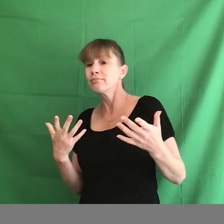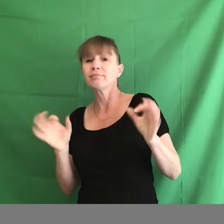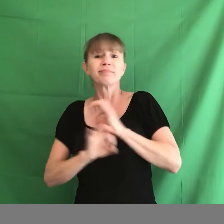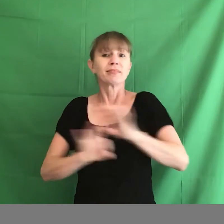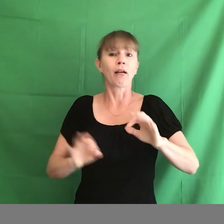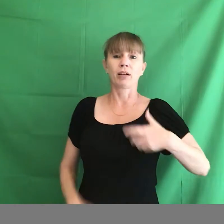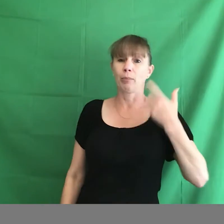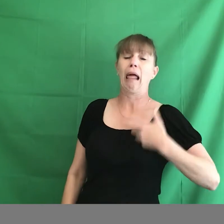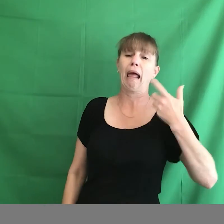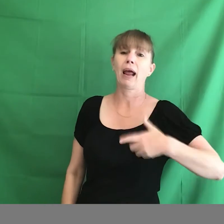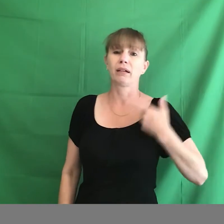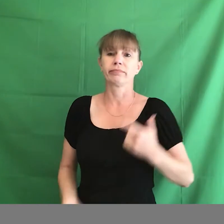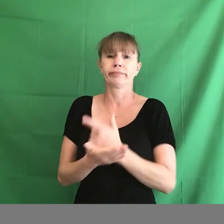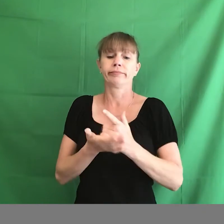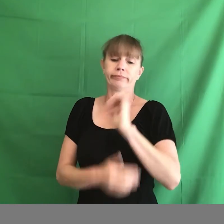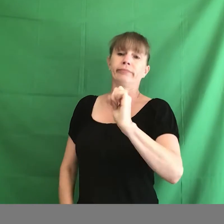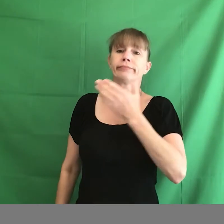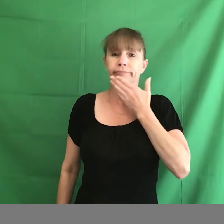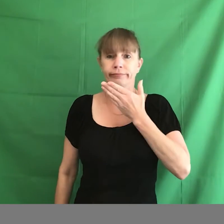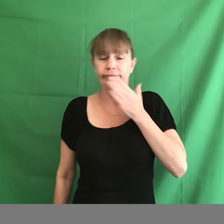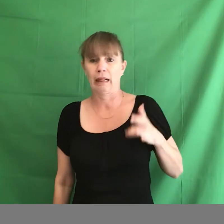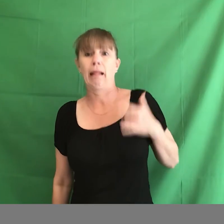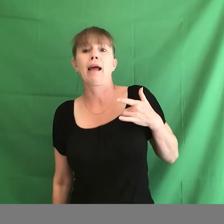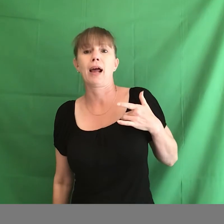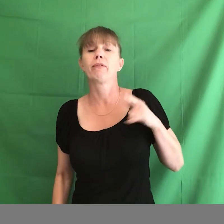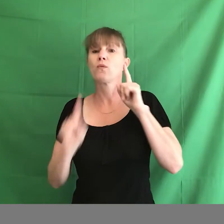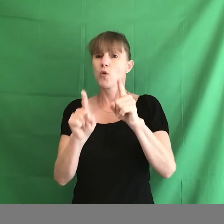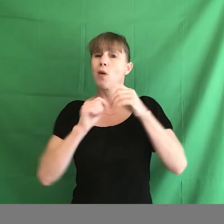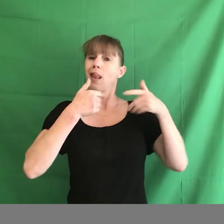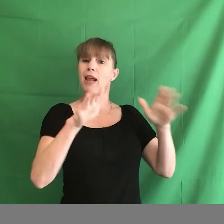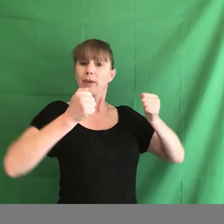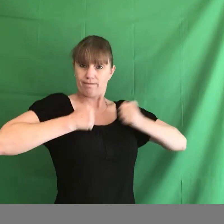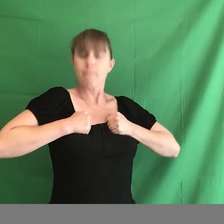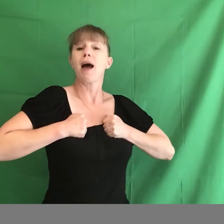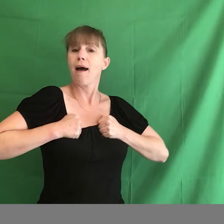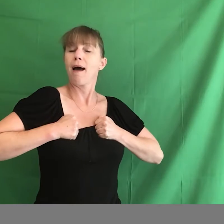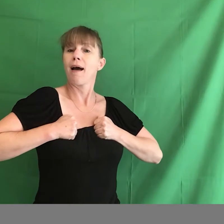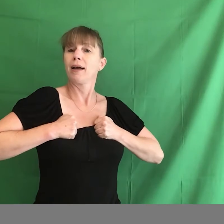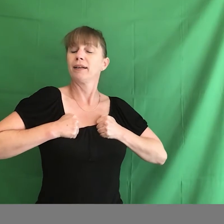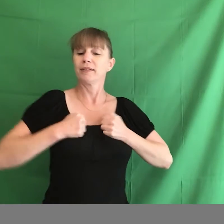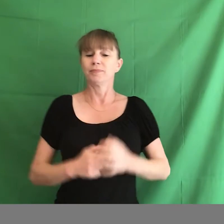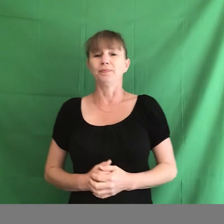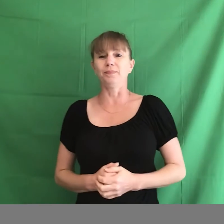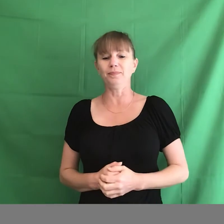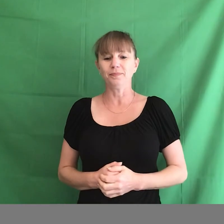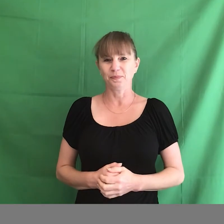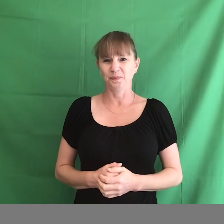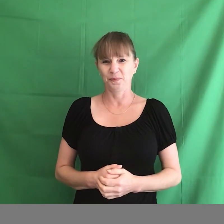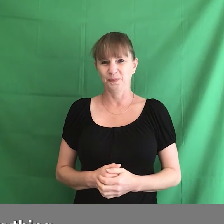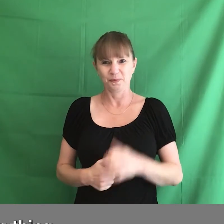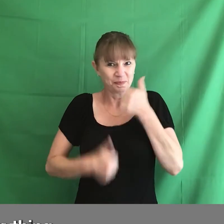We'll not complain about your boring life if you'll just leave me to